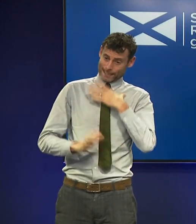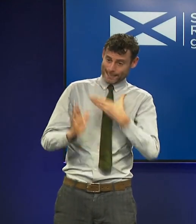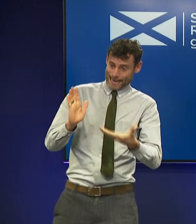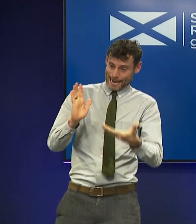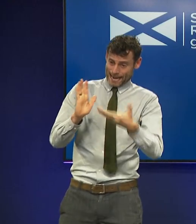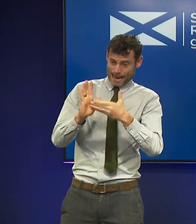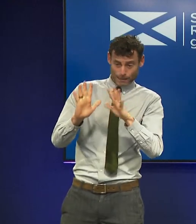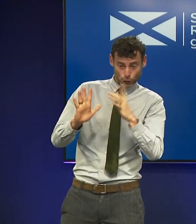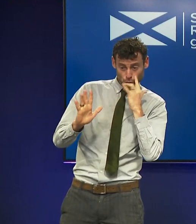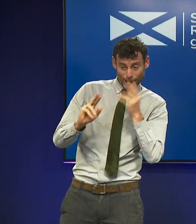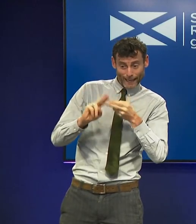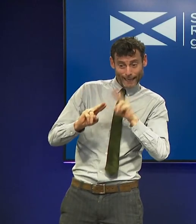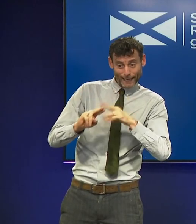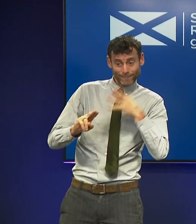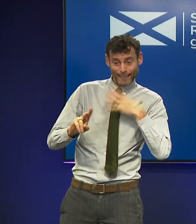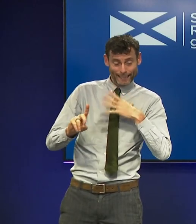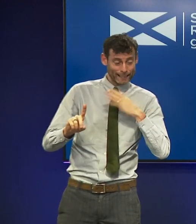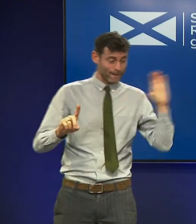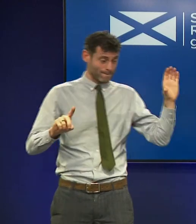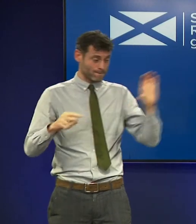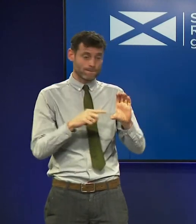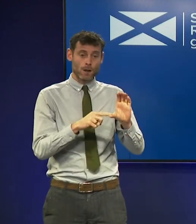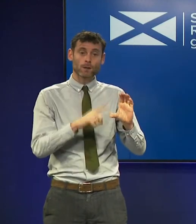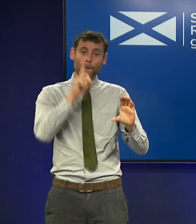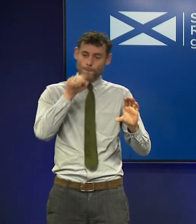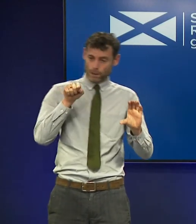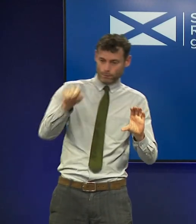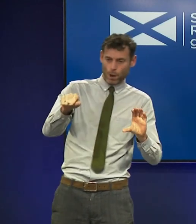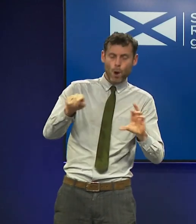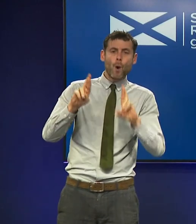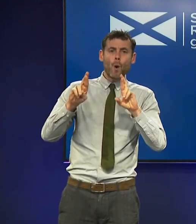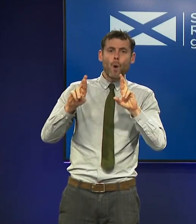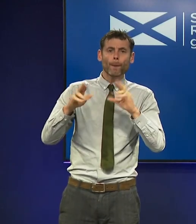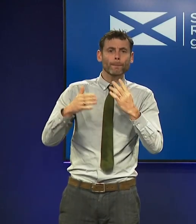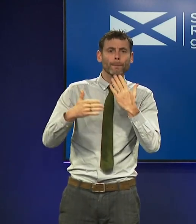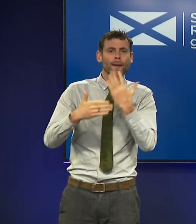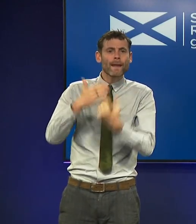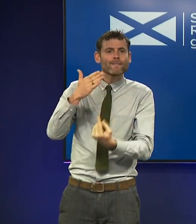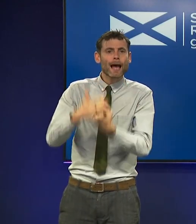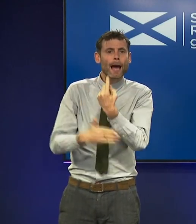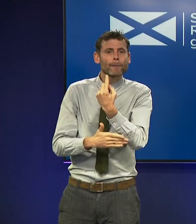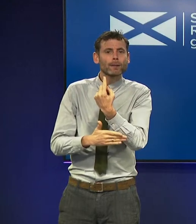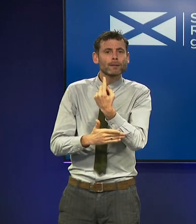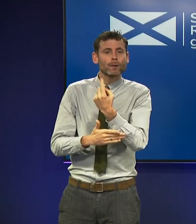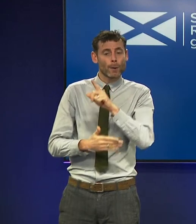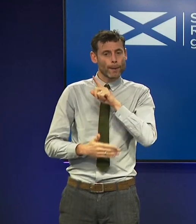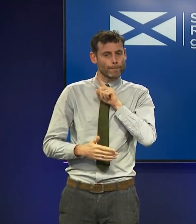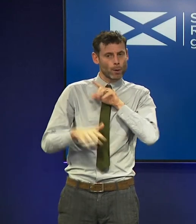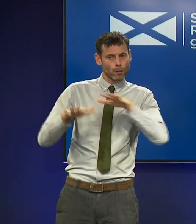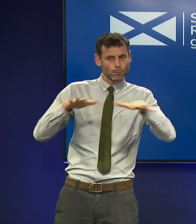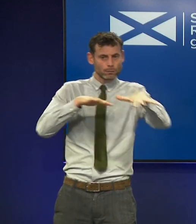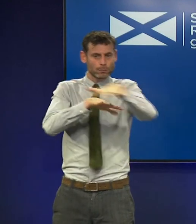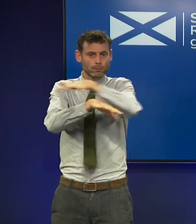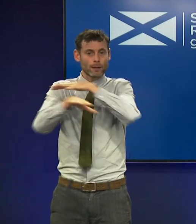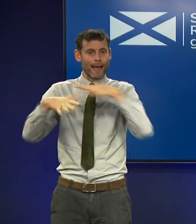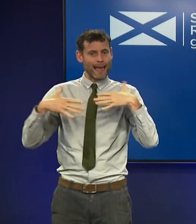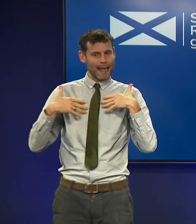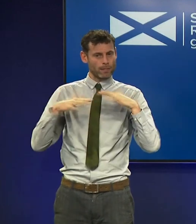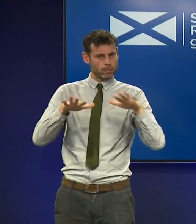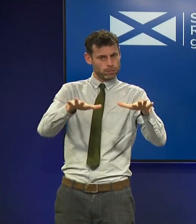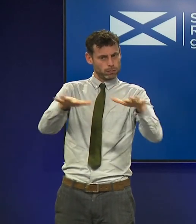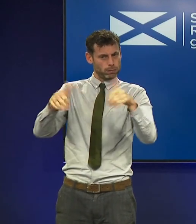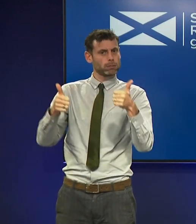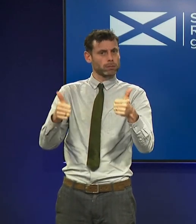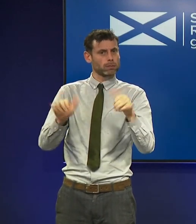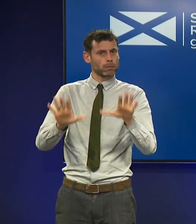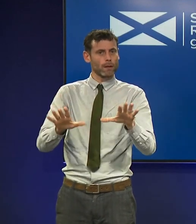are asking for today, I still hope we will never have to activate that, because the public health circumstances will ensure that additional